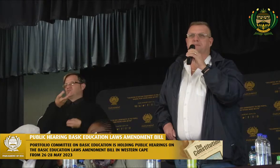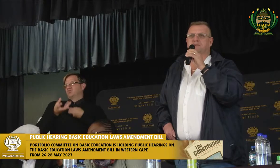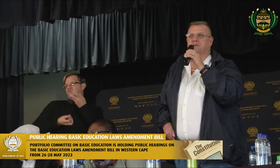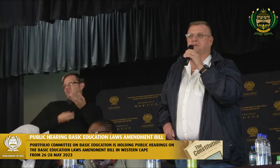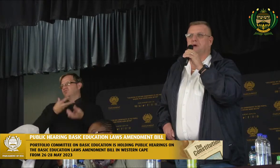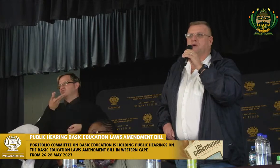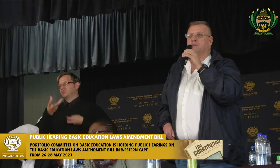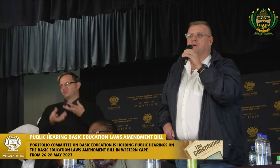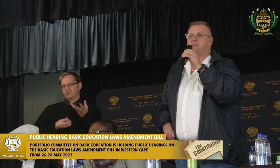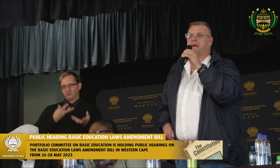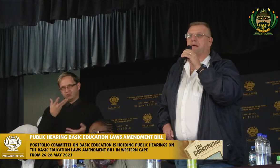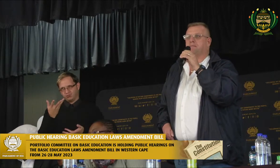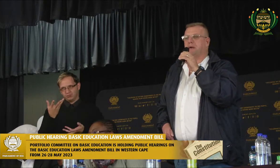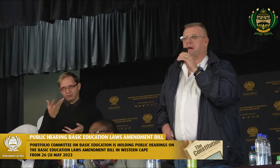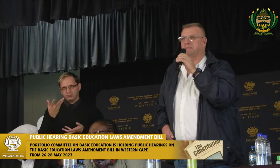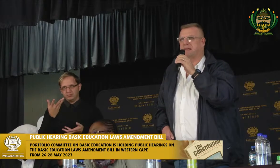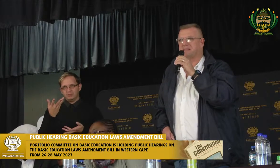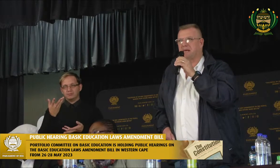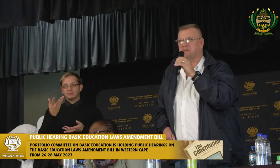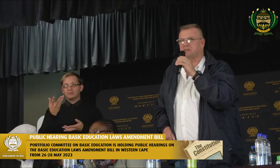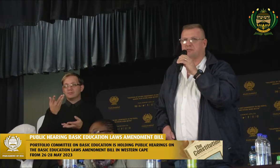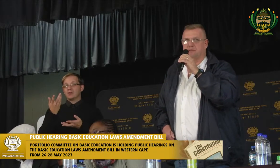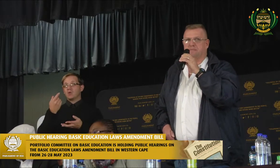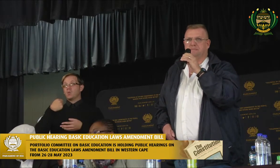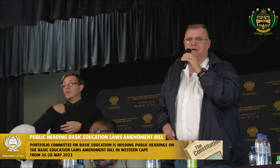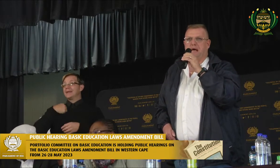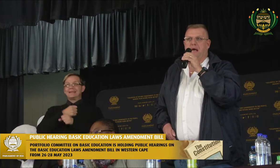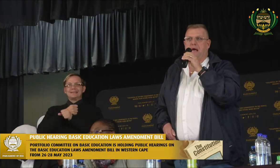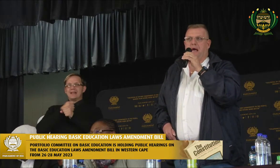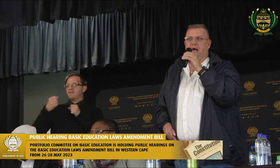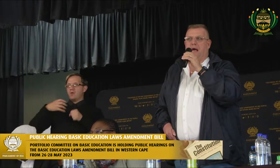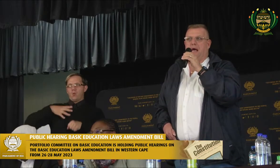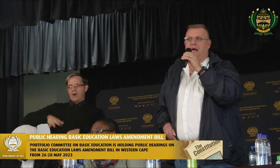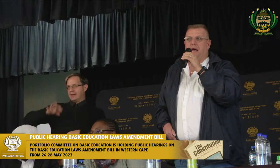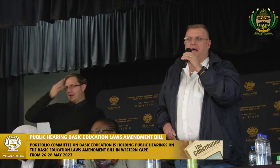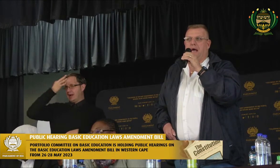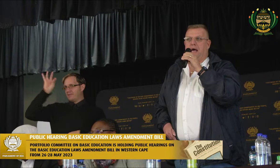into a position where we become dictated to.